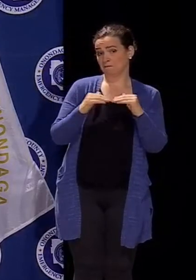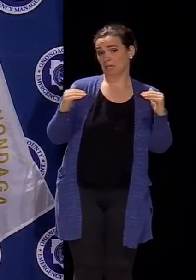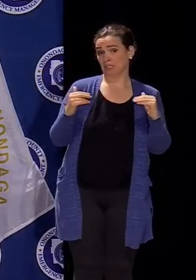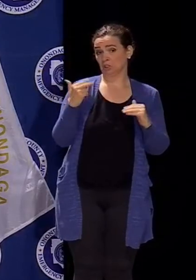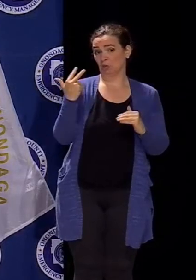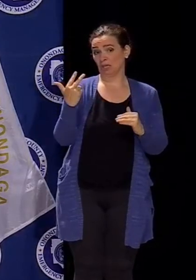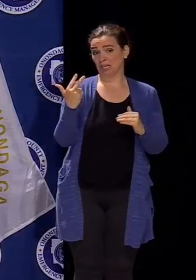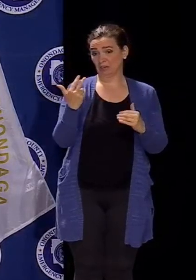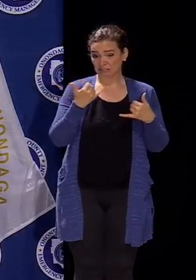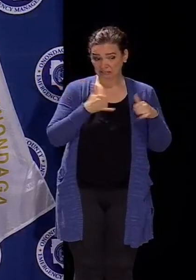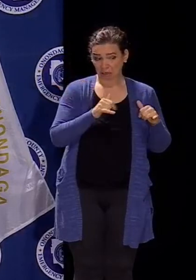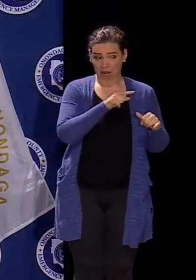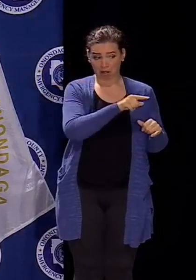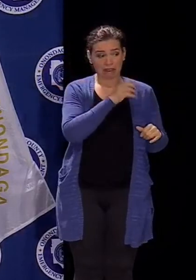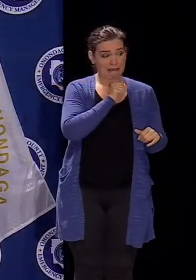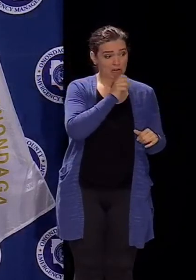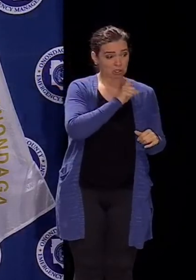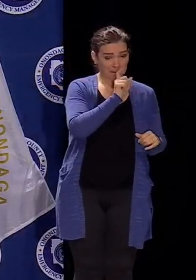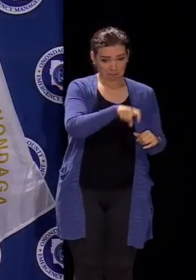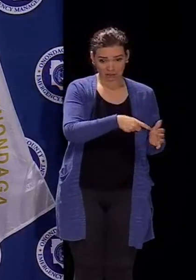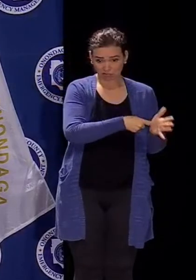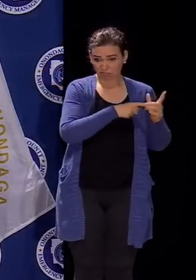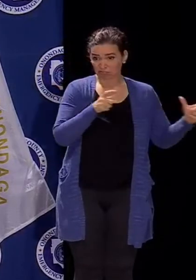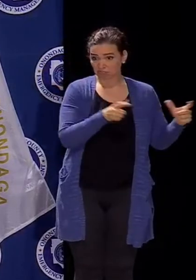I think,